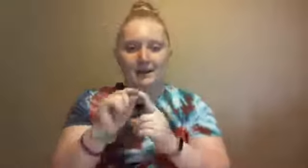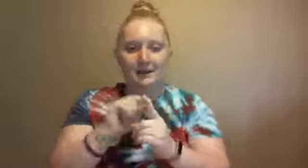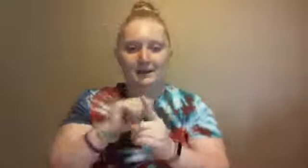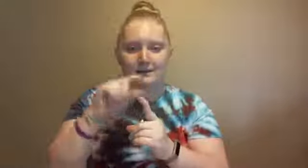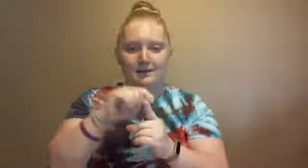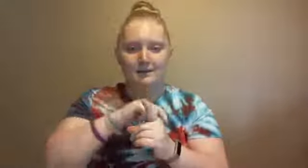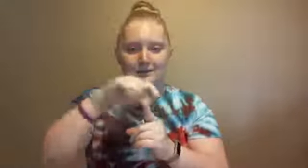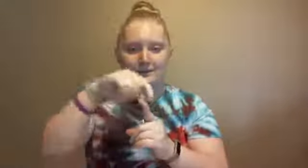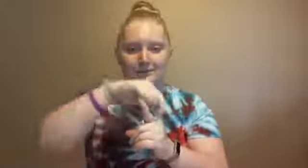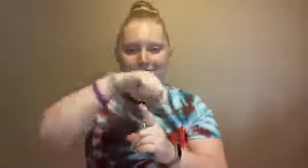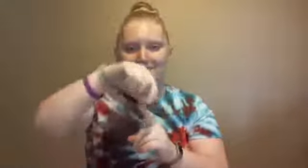Banana.